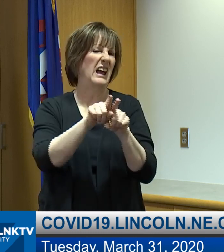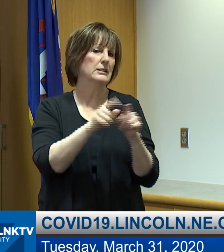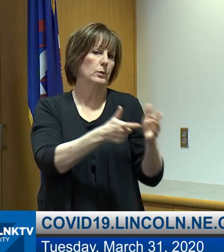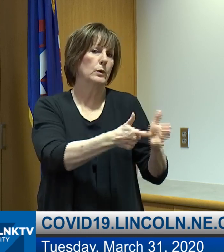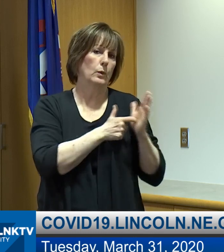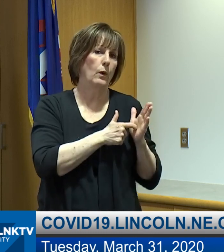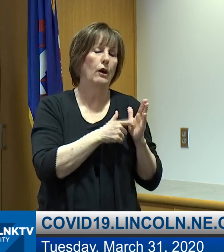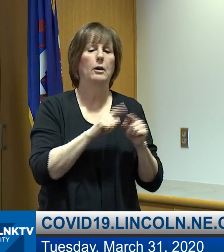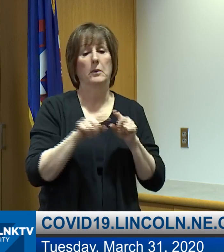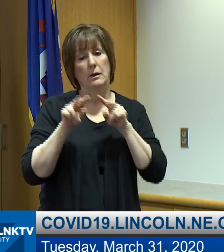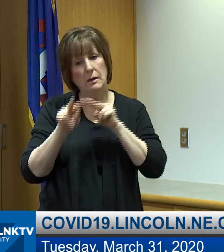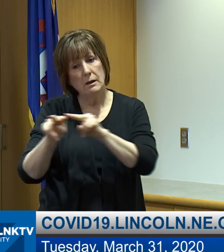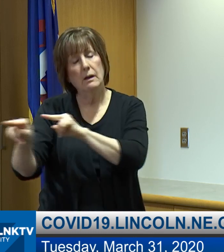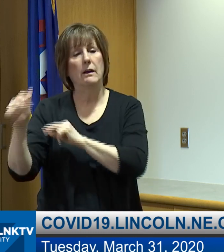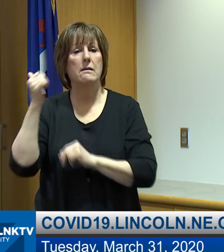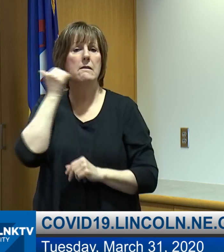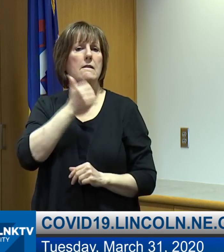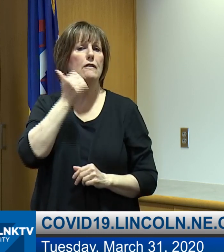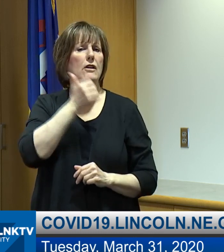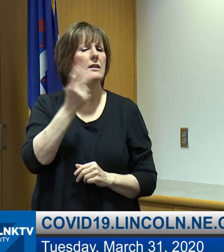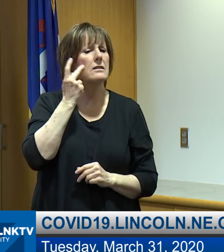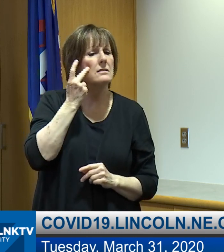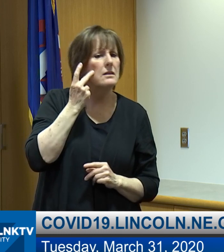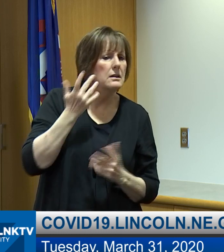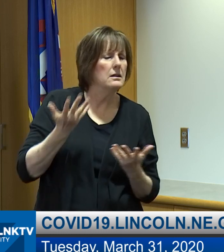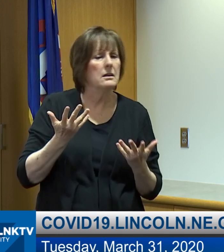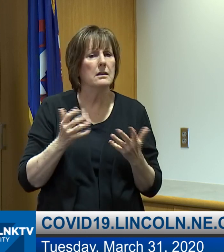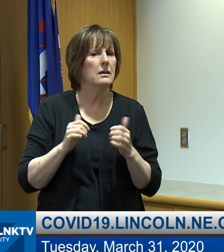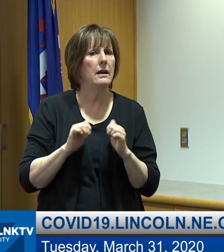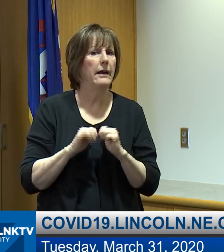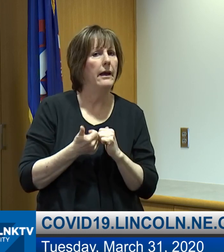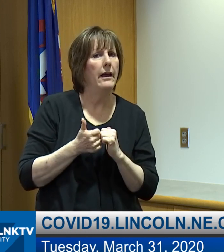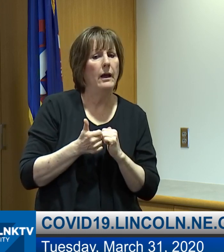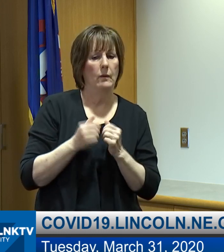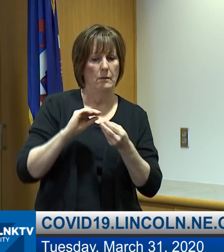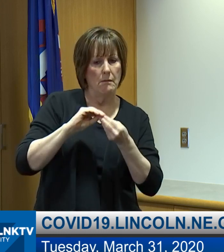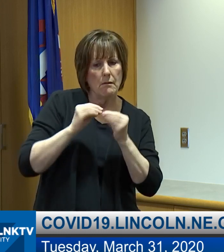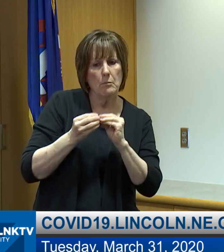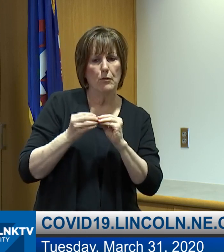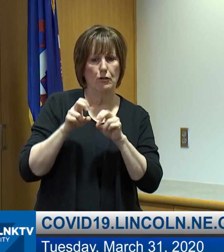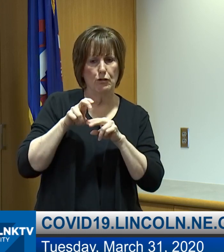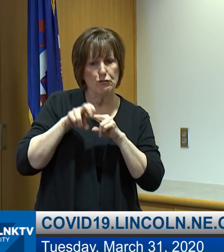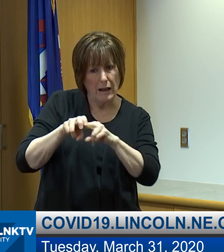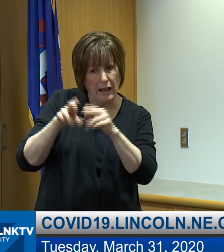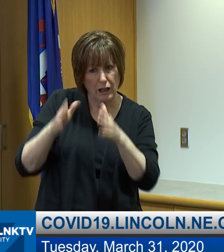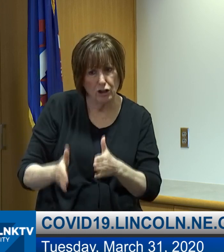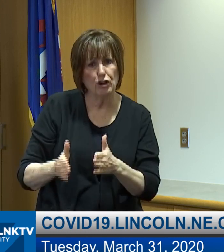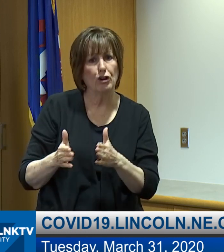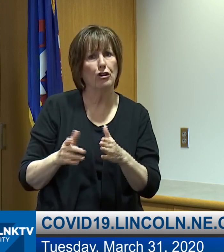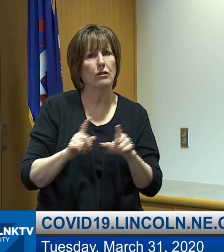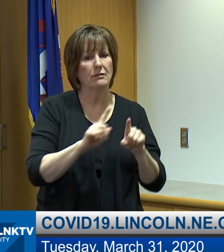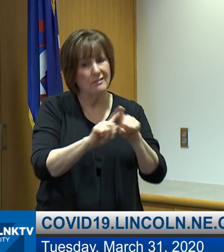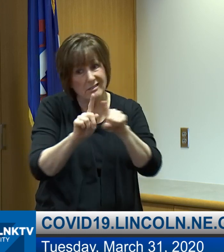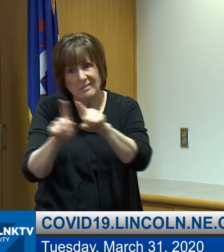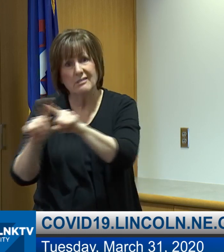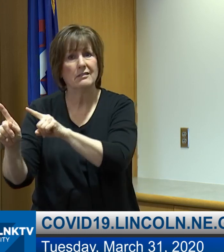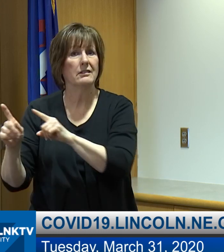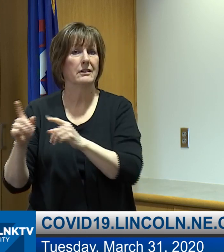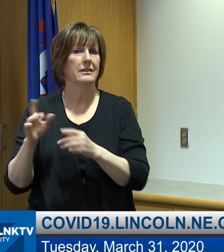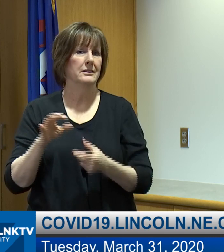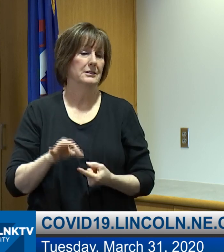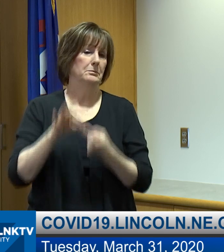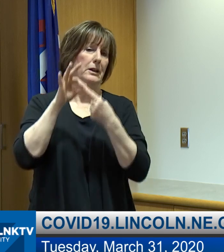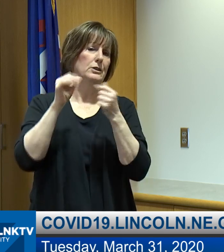monitor it daily and see how the number of passengers varies day to day, especially